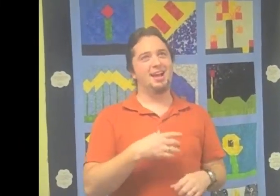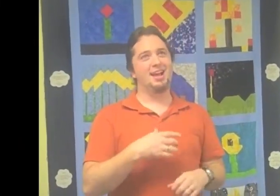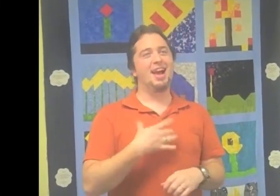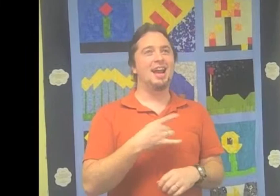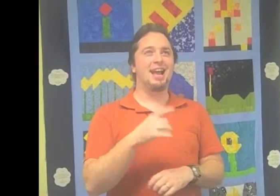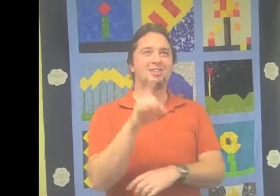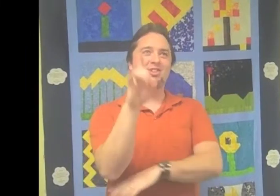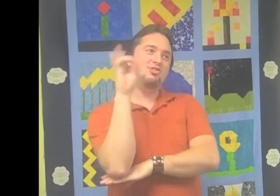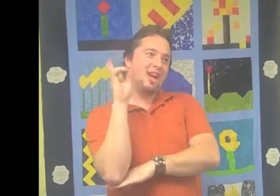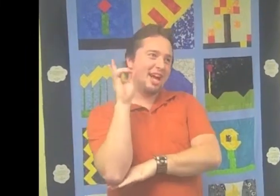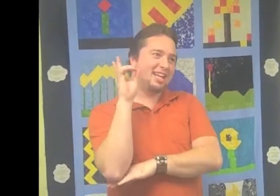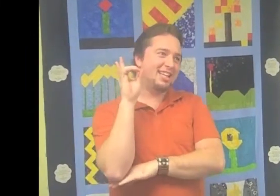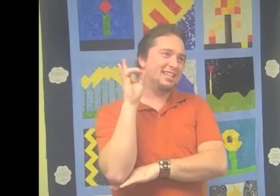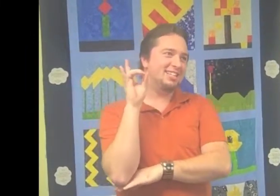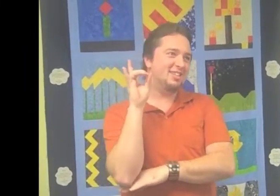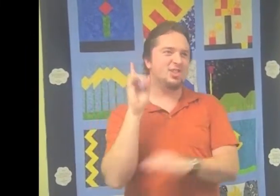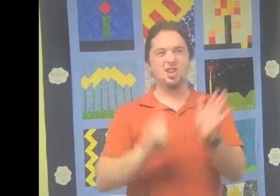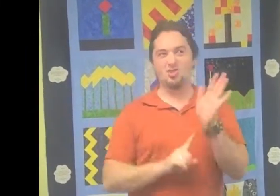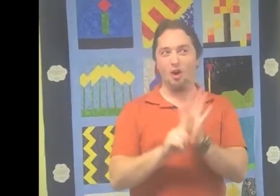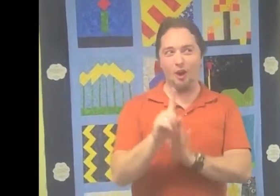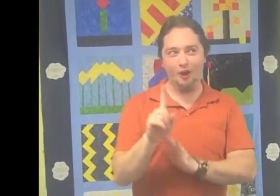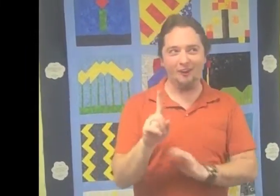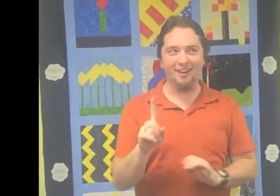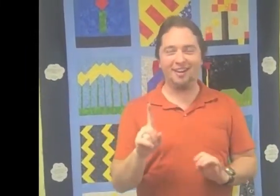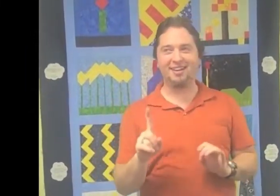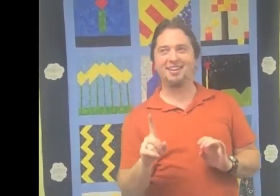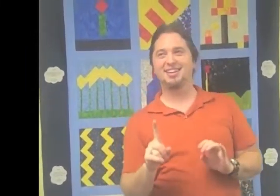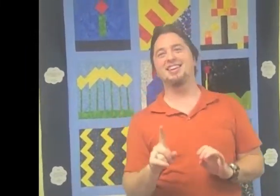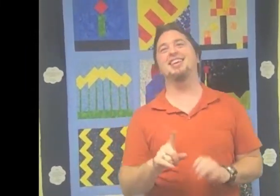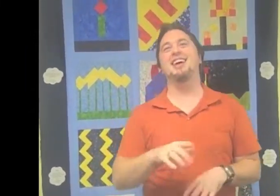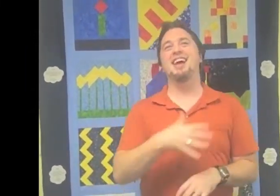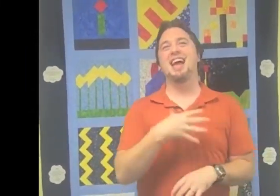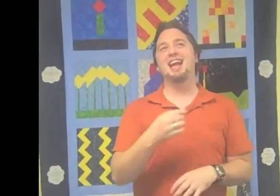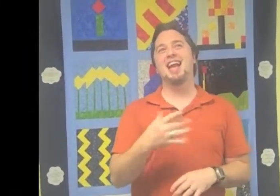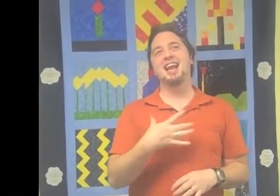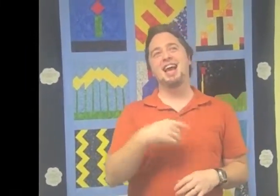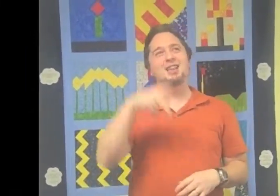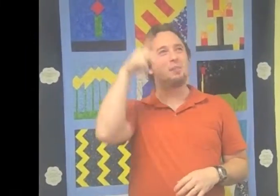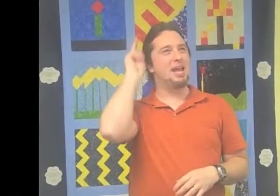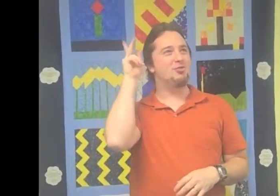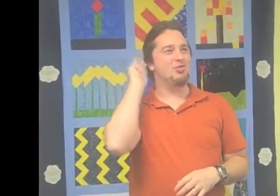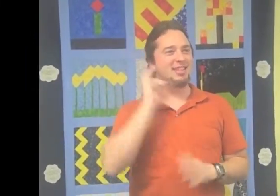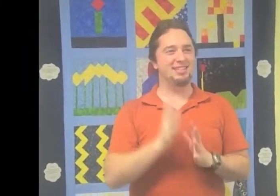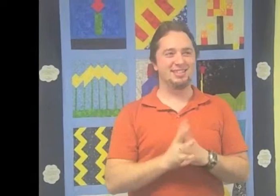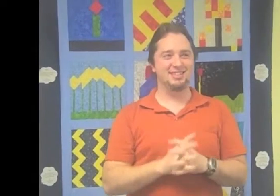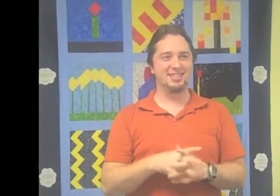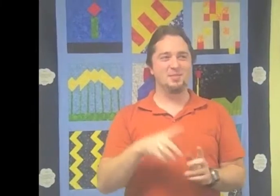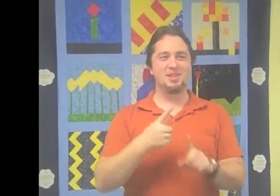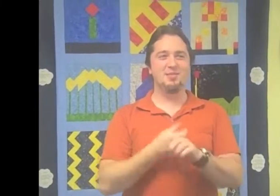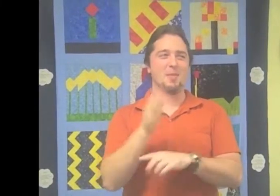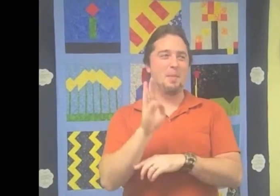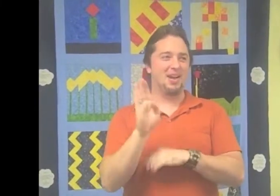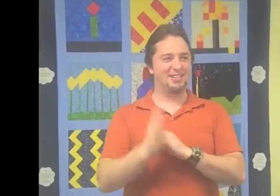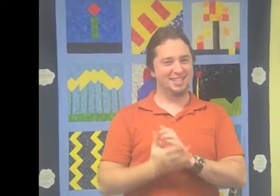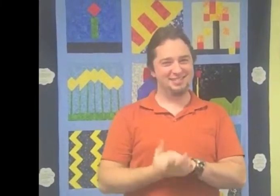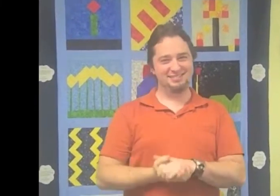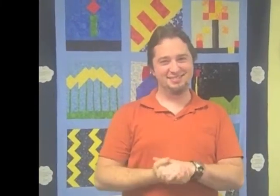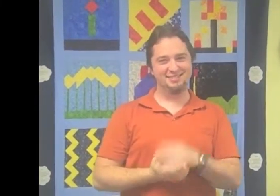Well, two teams. I'd say the Jets and of course the Patriots. I'm from